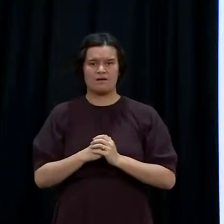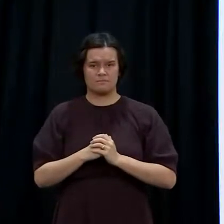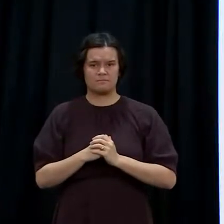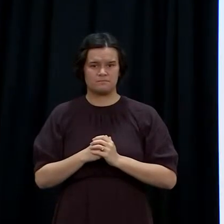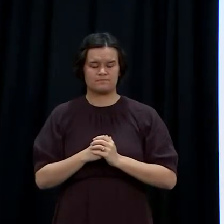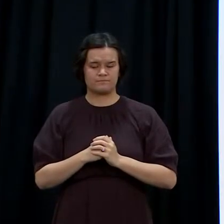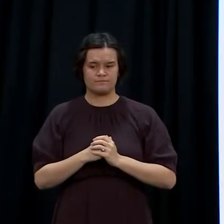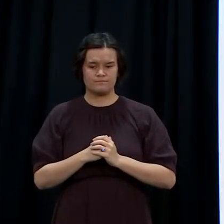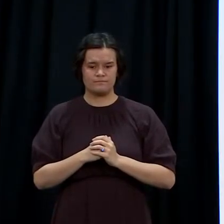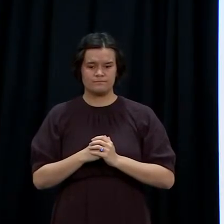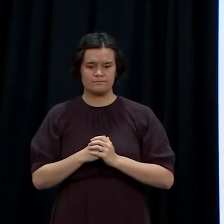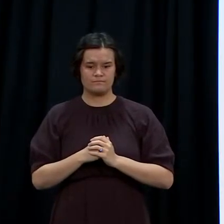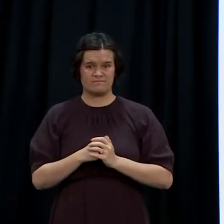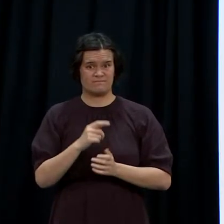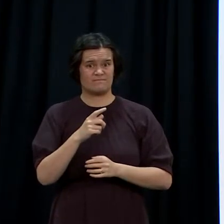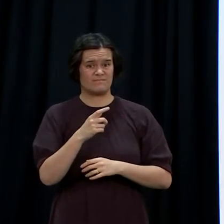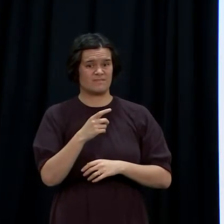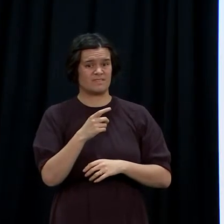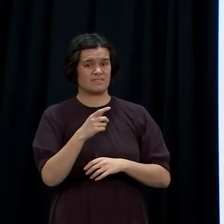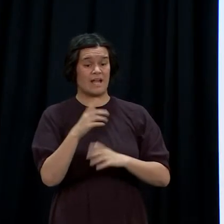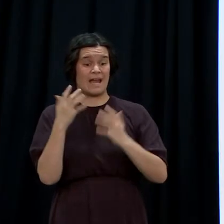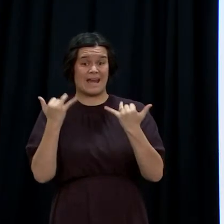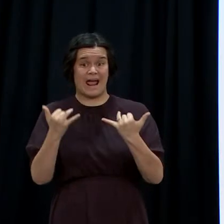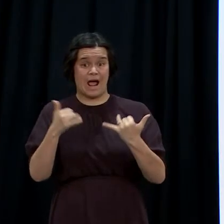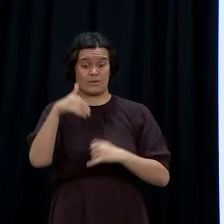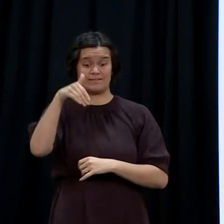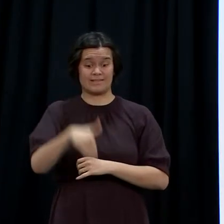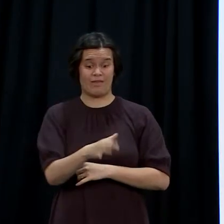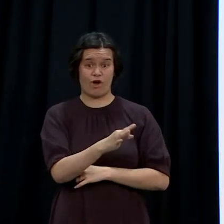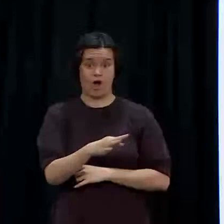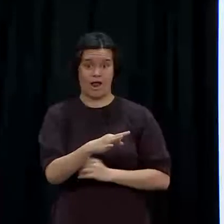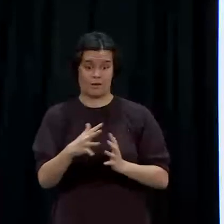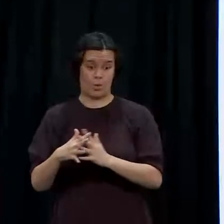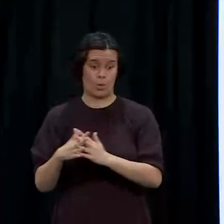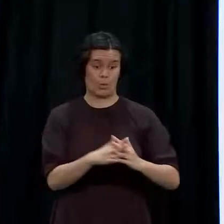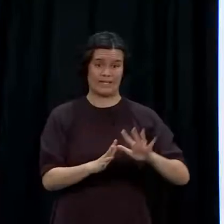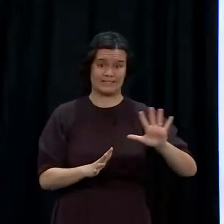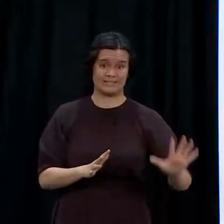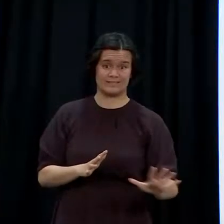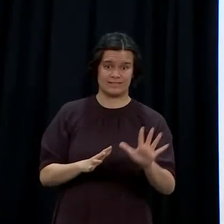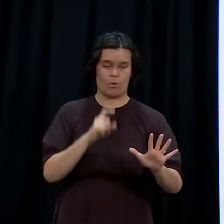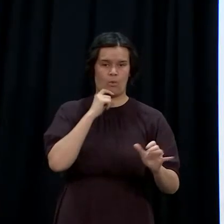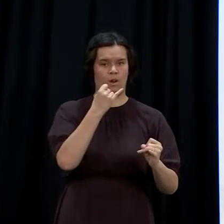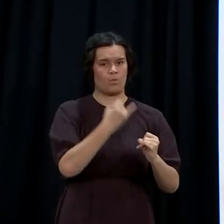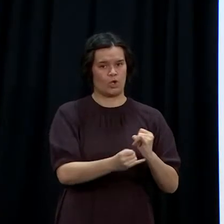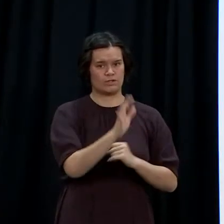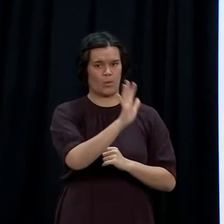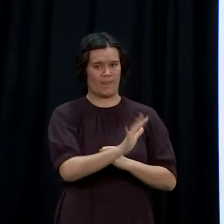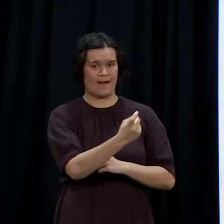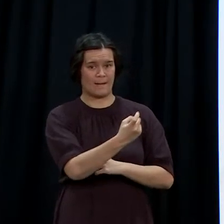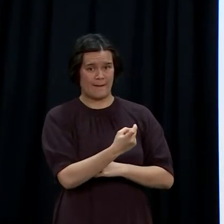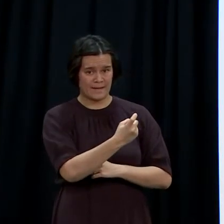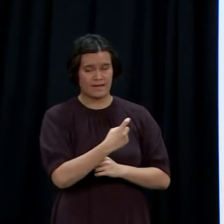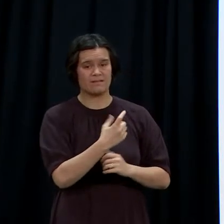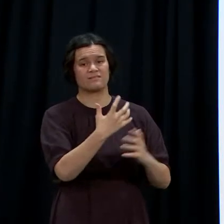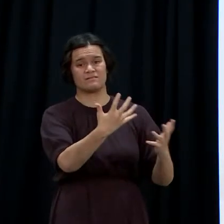bring significant rainfall to western parts of the lower South Island on Sunday and early Monday, and possible severe gales for eastern areas of the